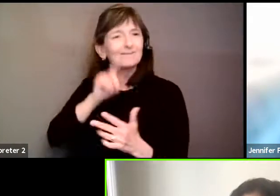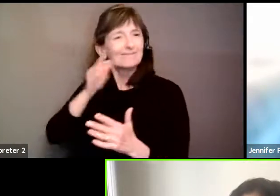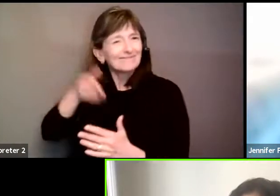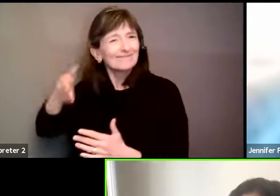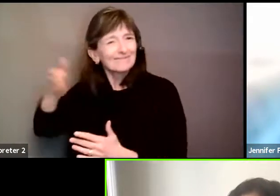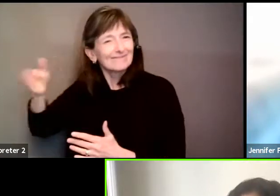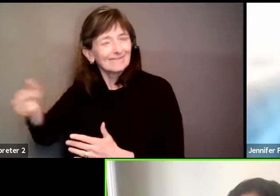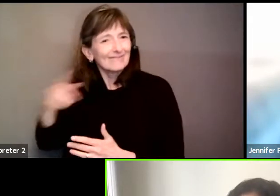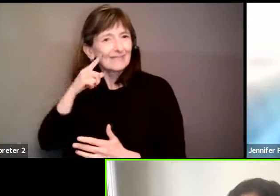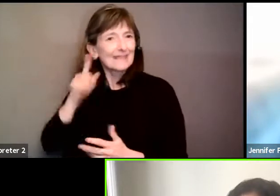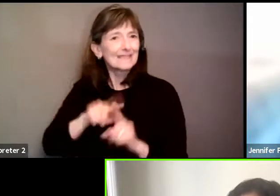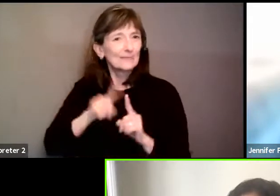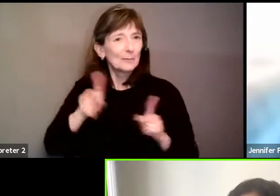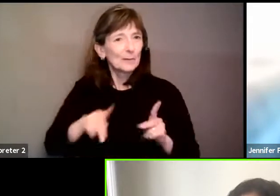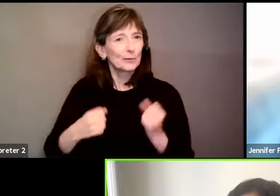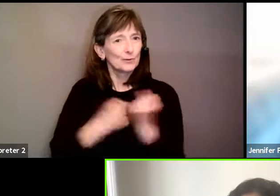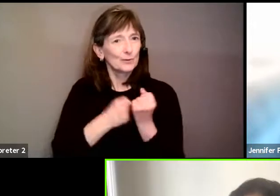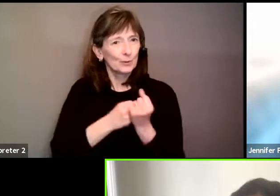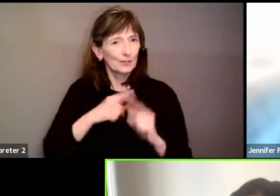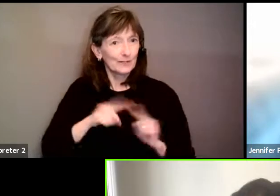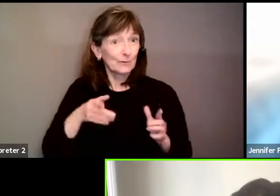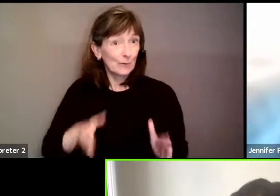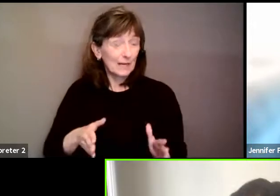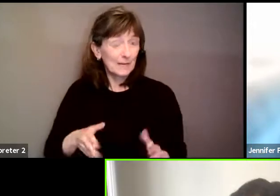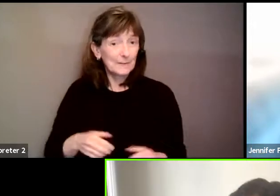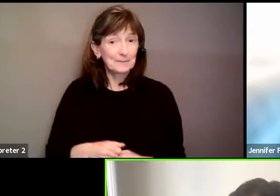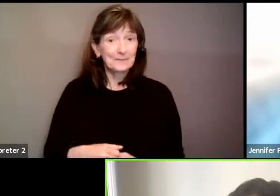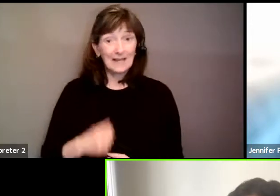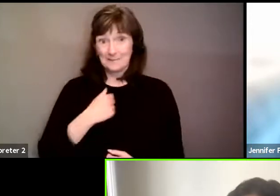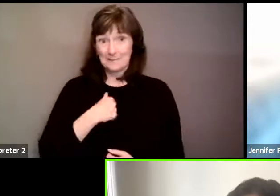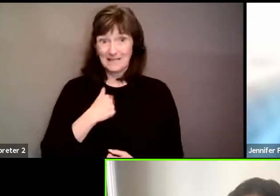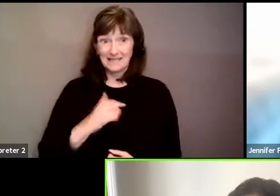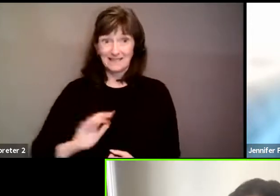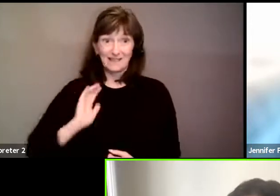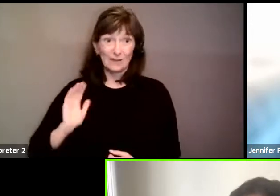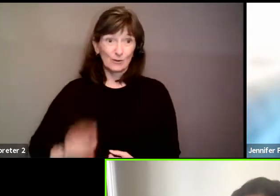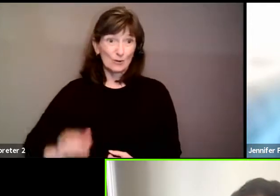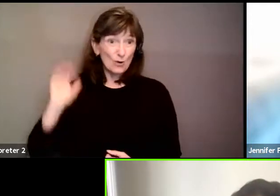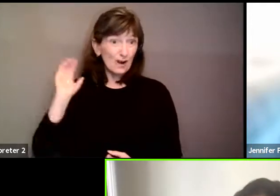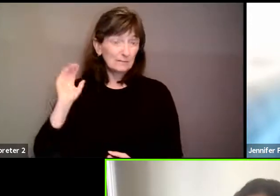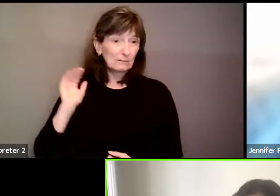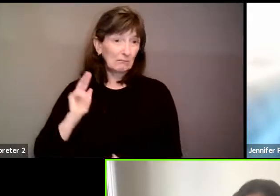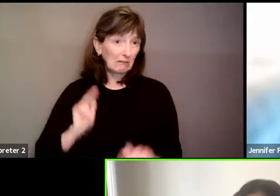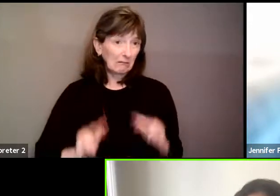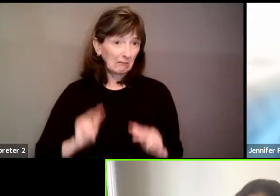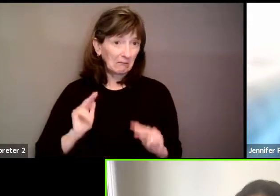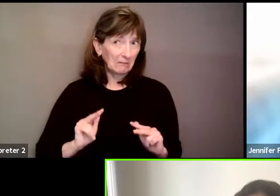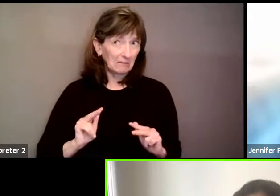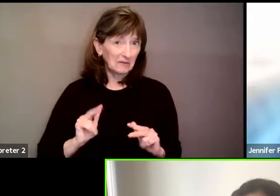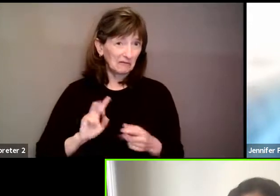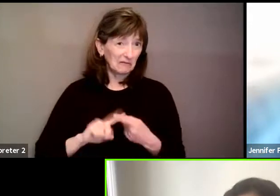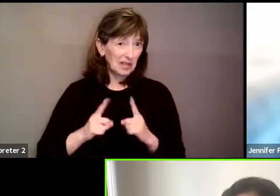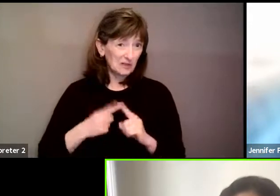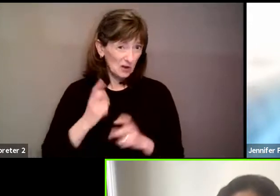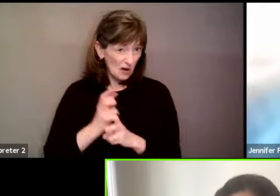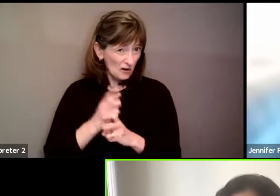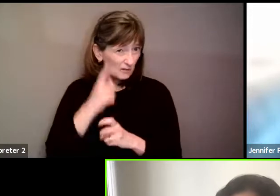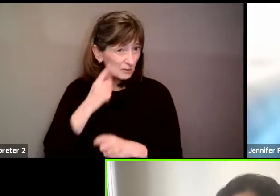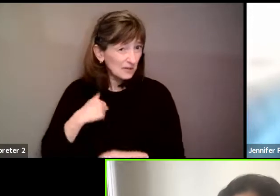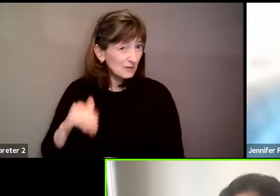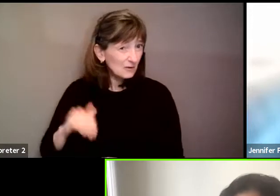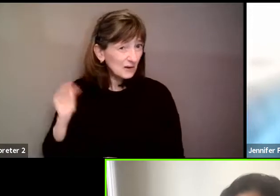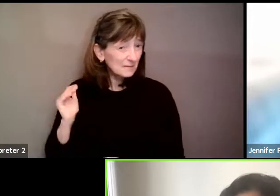that headspace of like, I'm too awkward to have friends, and like learning that I can have more than one friend was like pretty big for